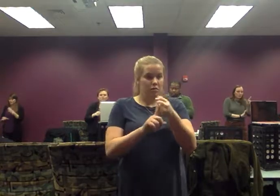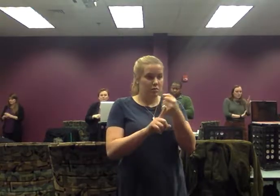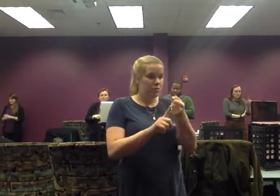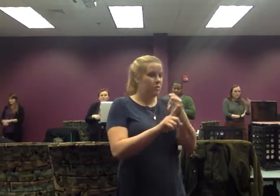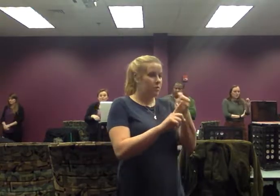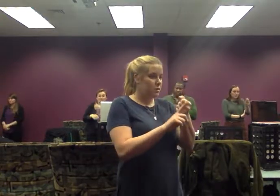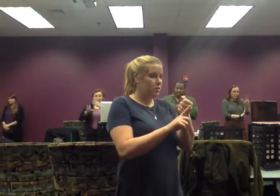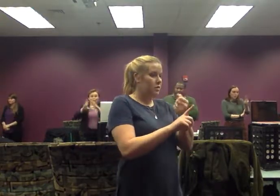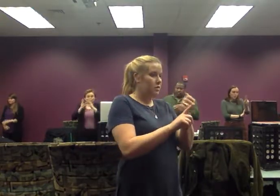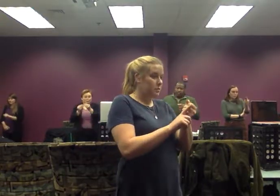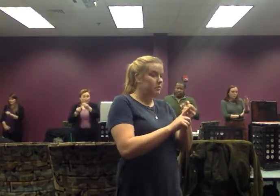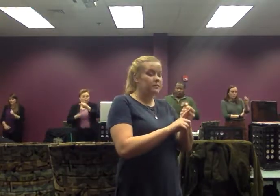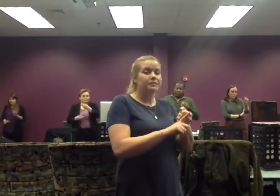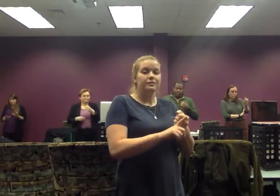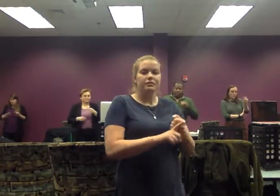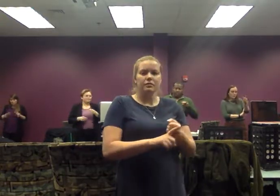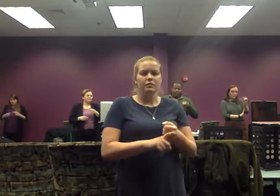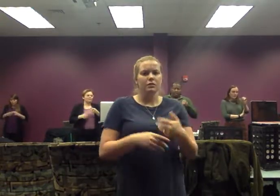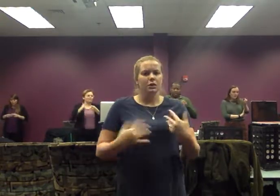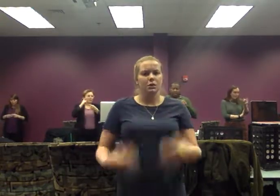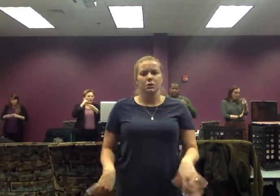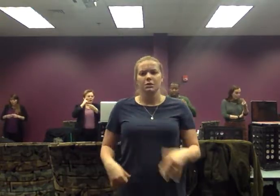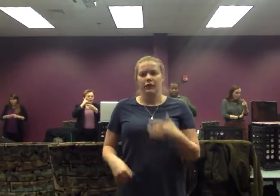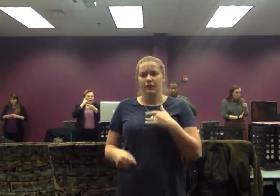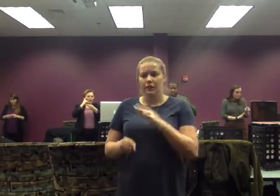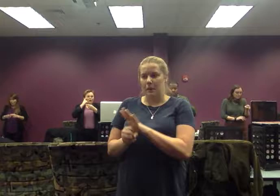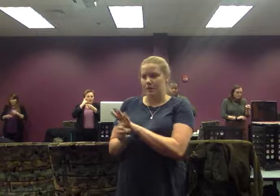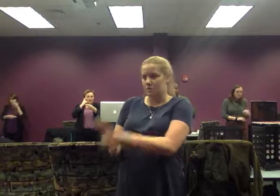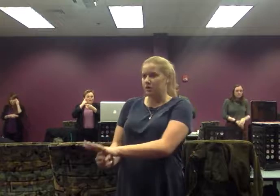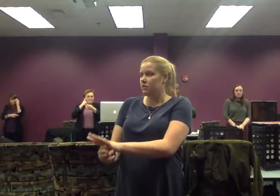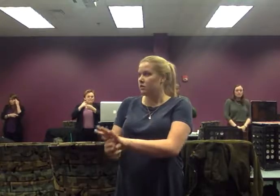we went through a period of such suppression, such